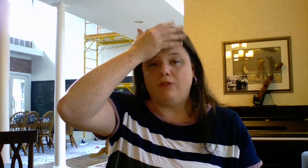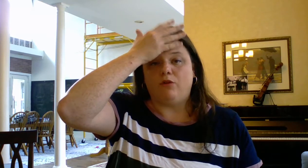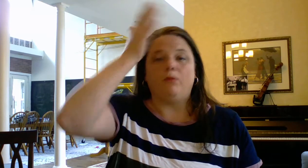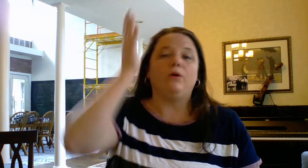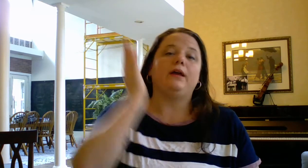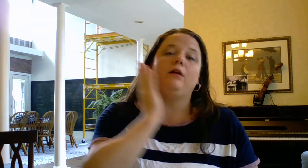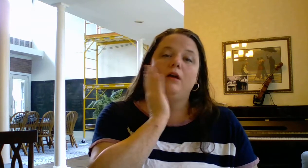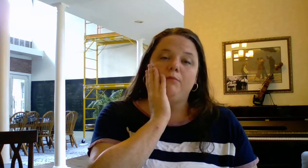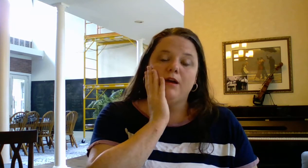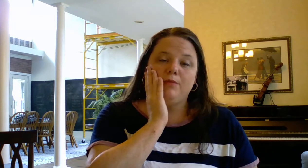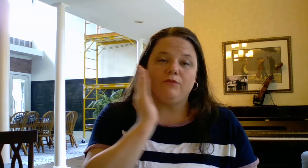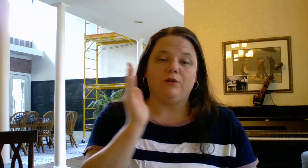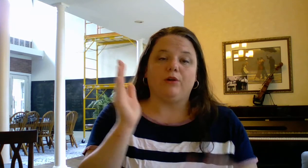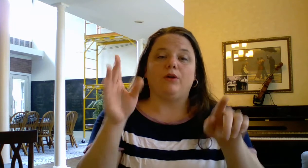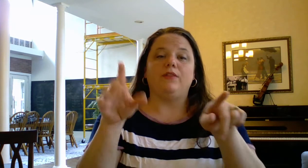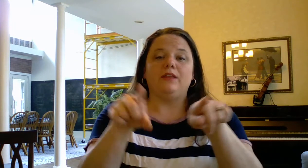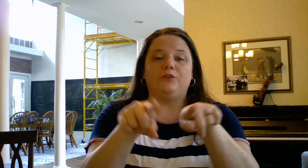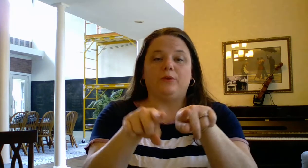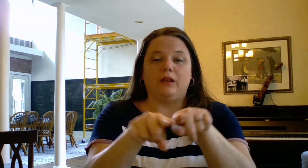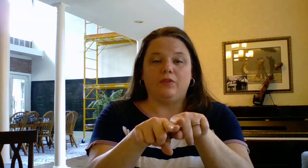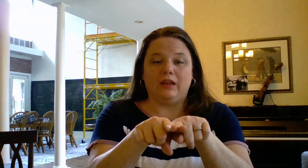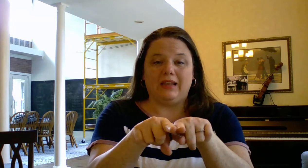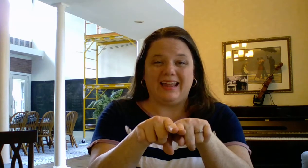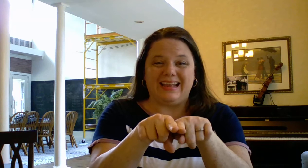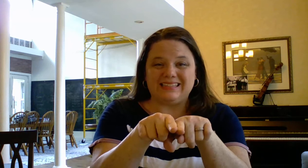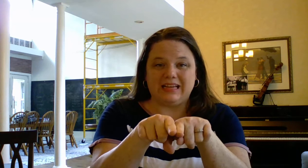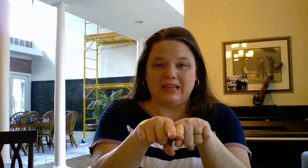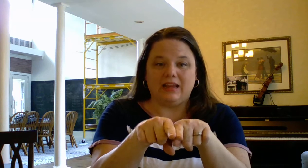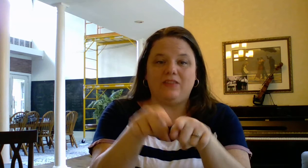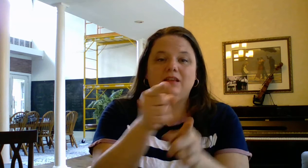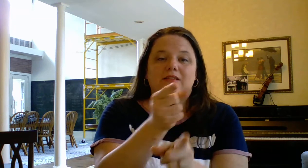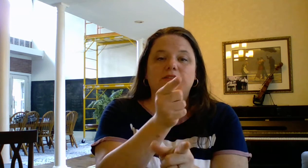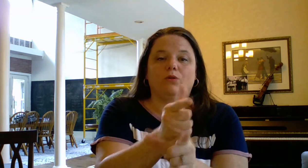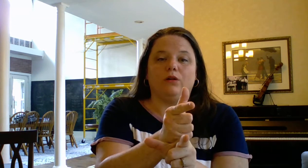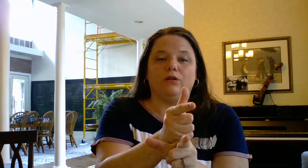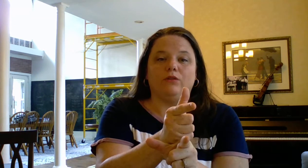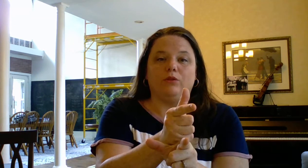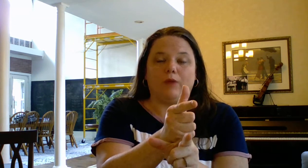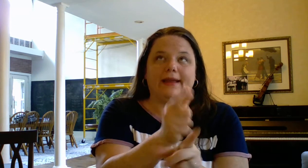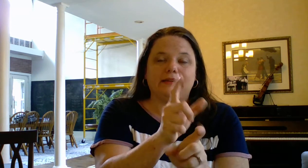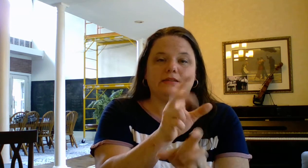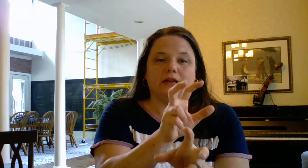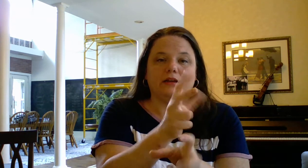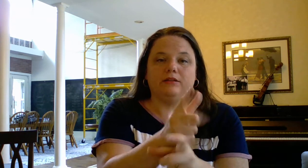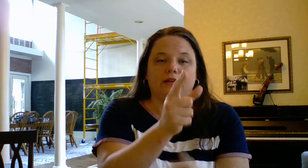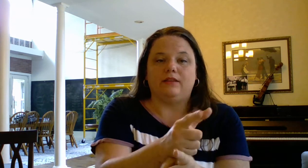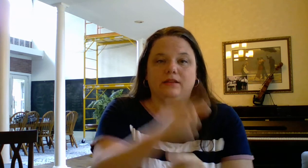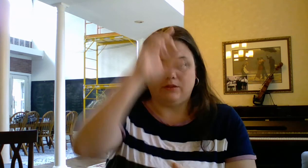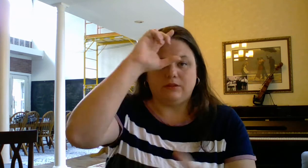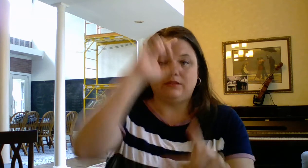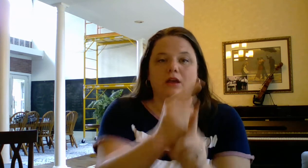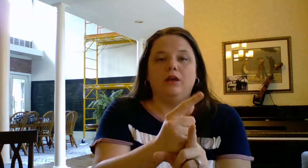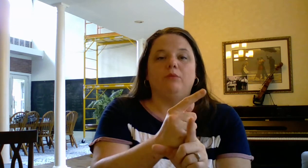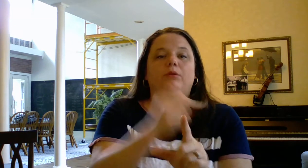a boy, bottom of the head for girl, and then either do the like sign like this or the right sign like this. So it's brother